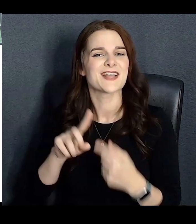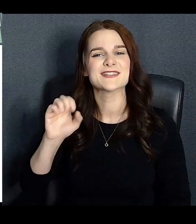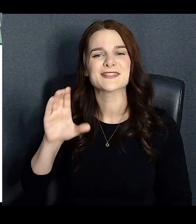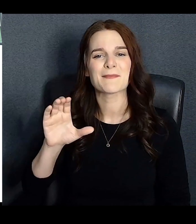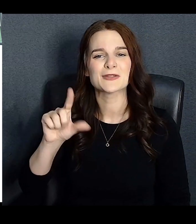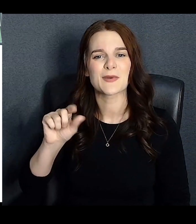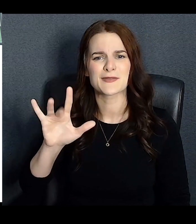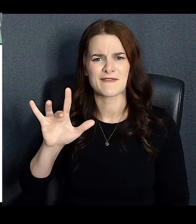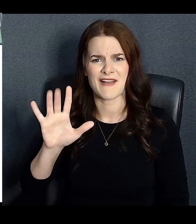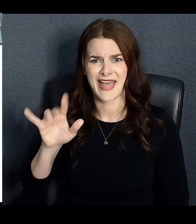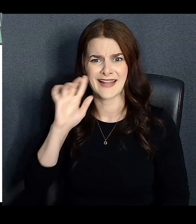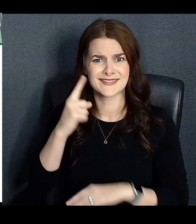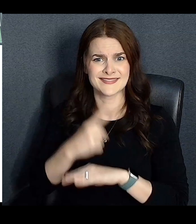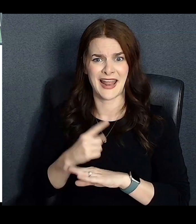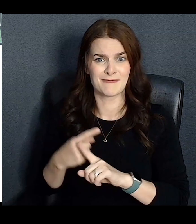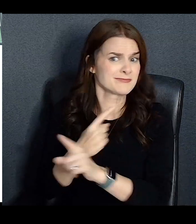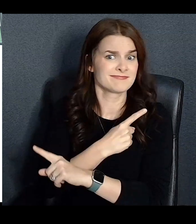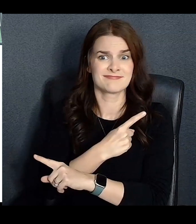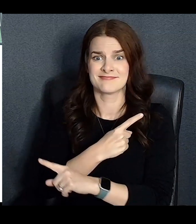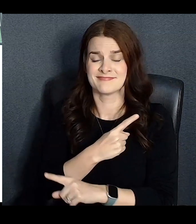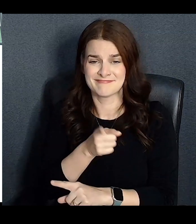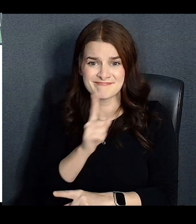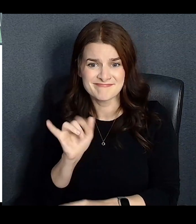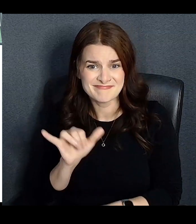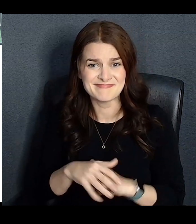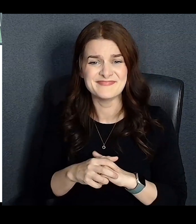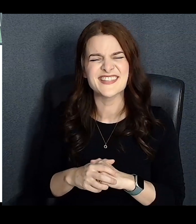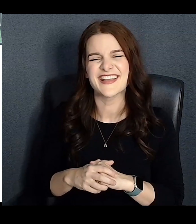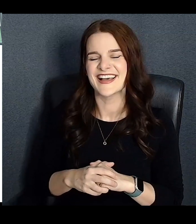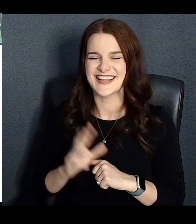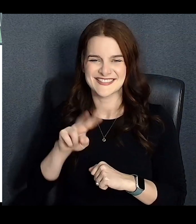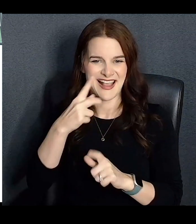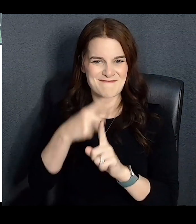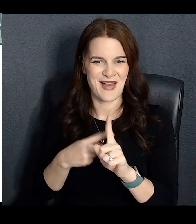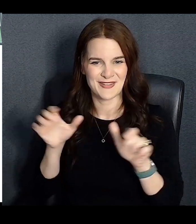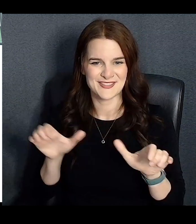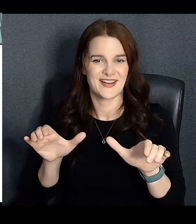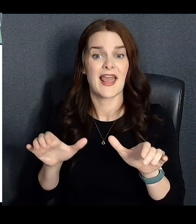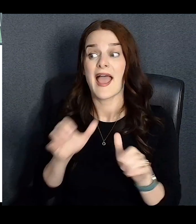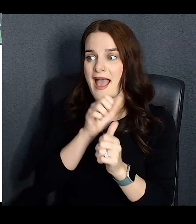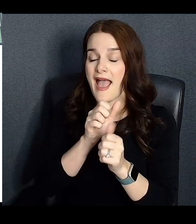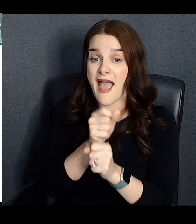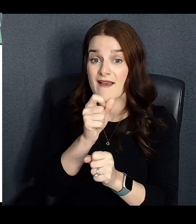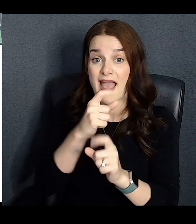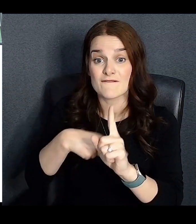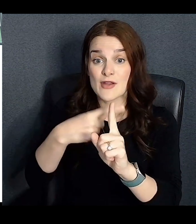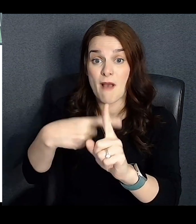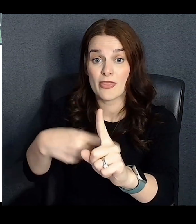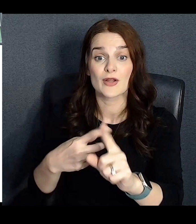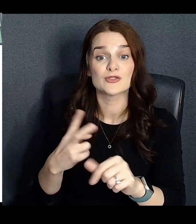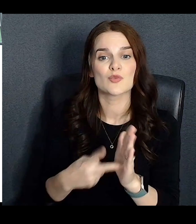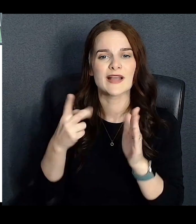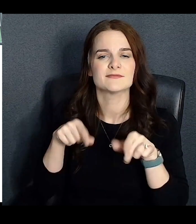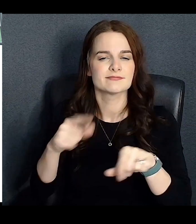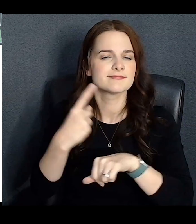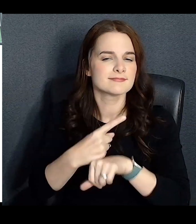2025. That date threw me off for a second too. So this is our second month that we're doing this. Every month we do it 2